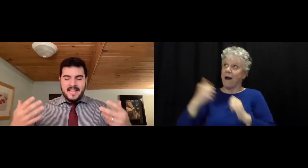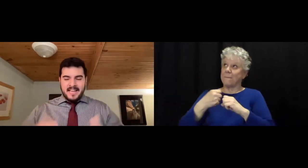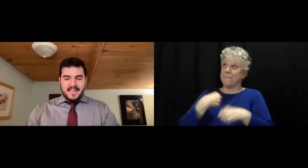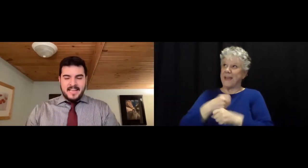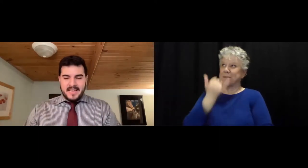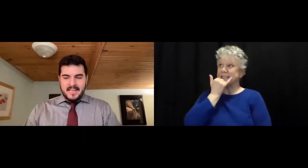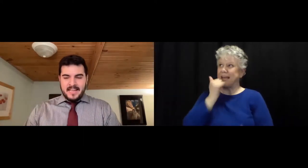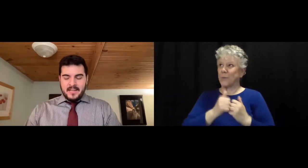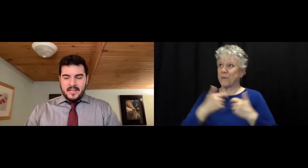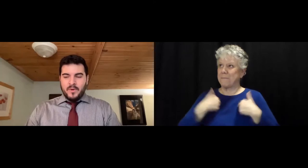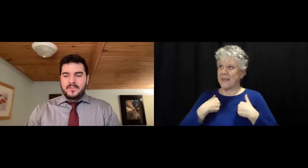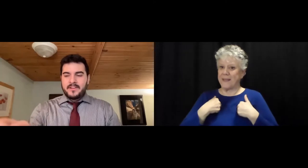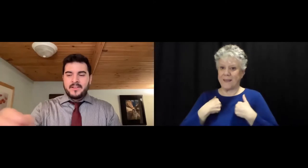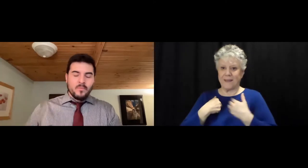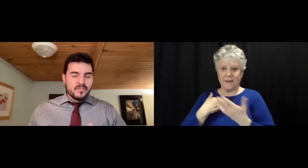mistake?